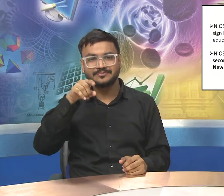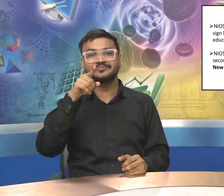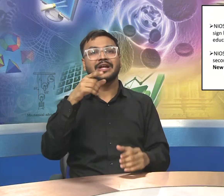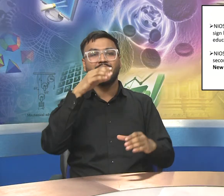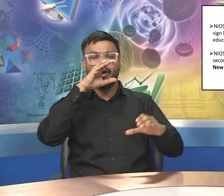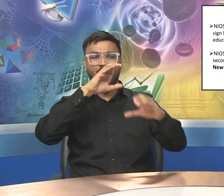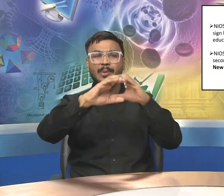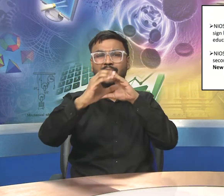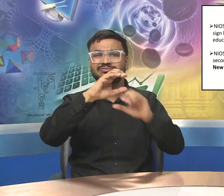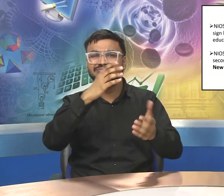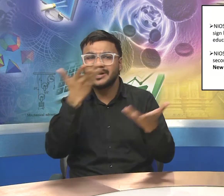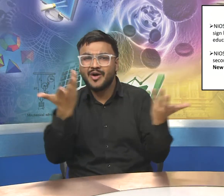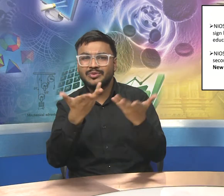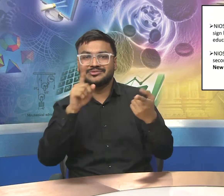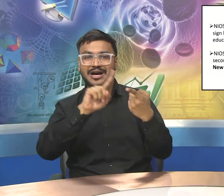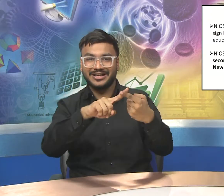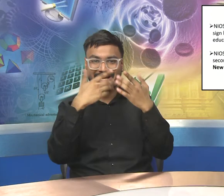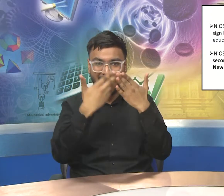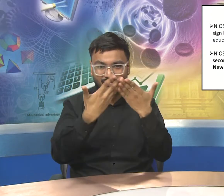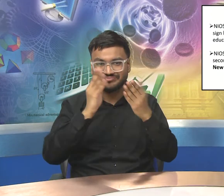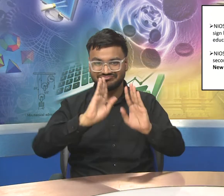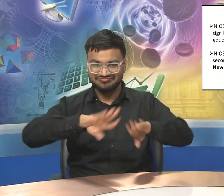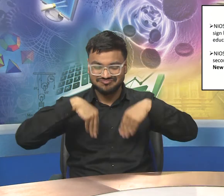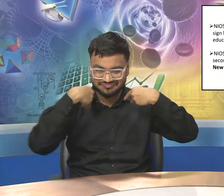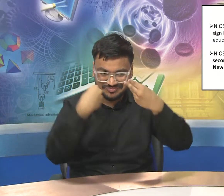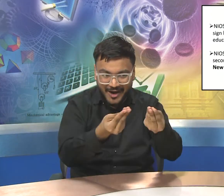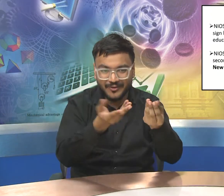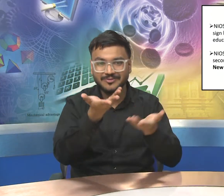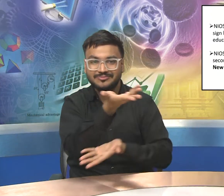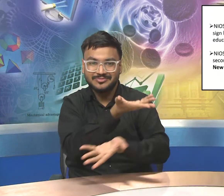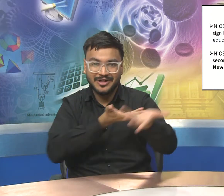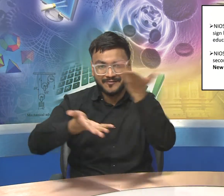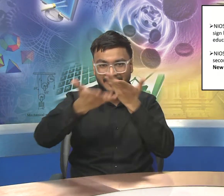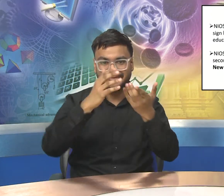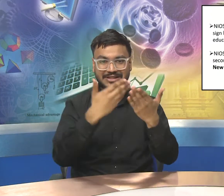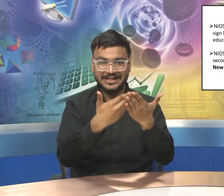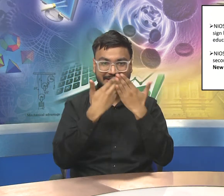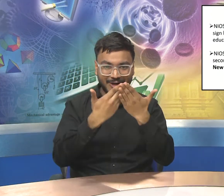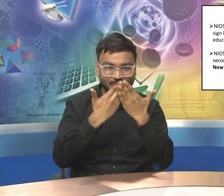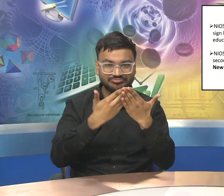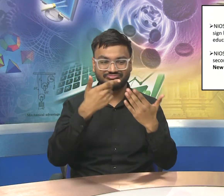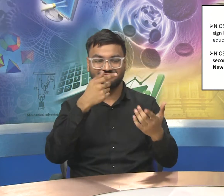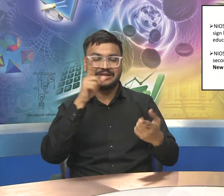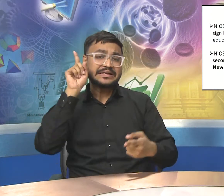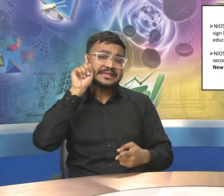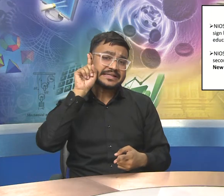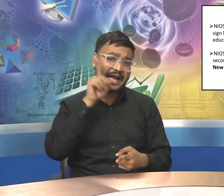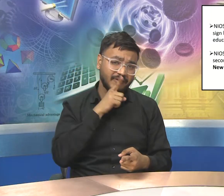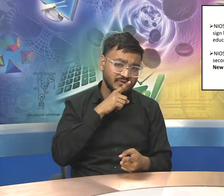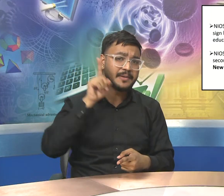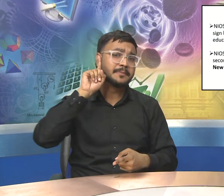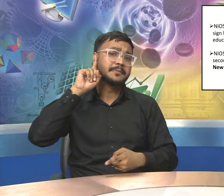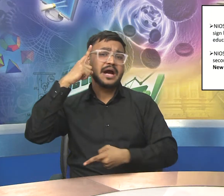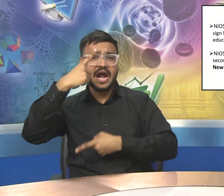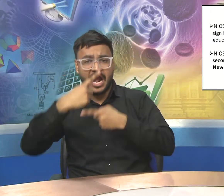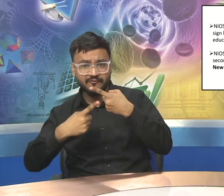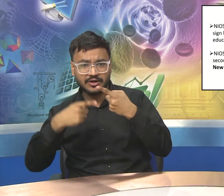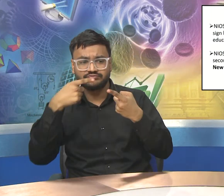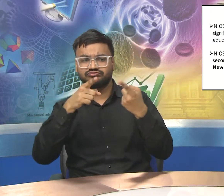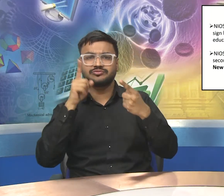from 2016 to facilitate communication and education of